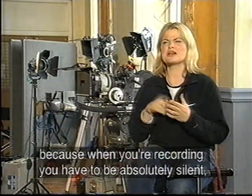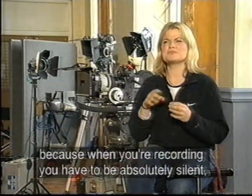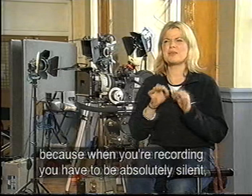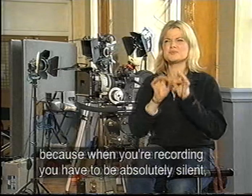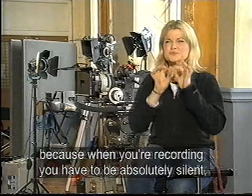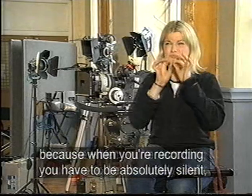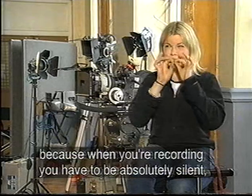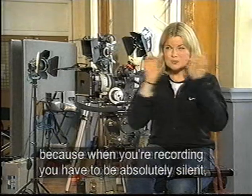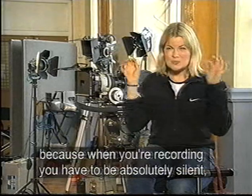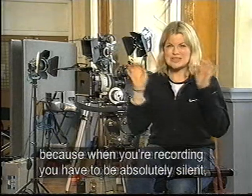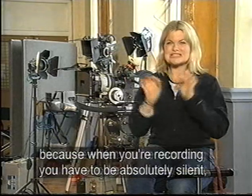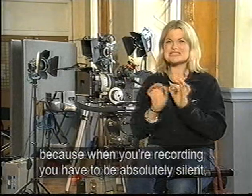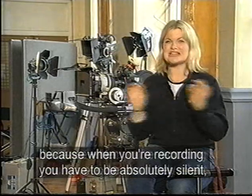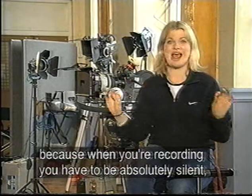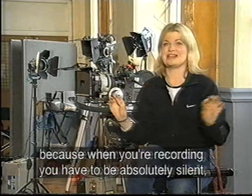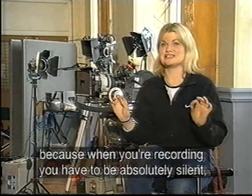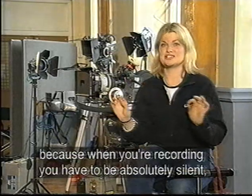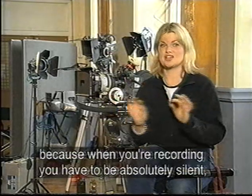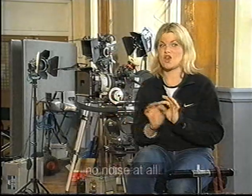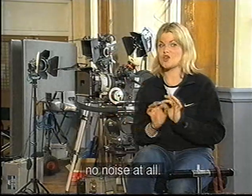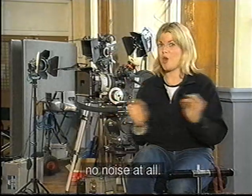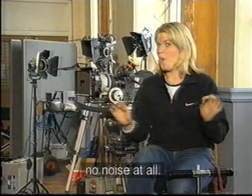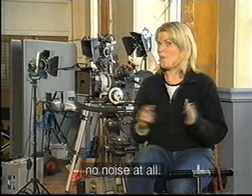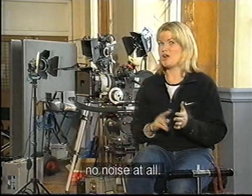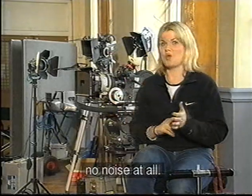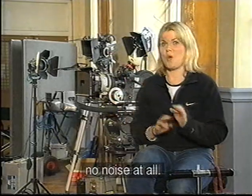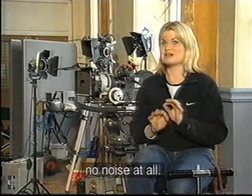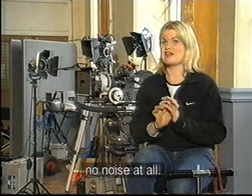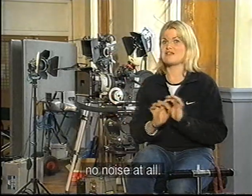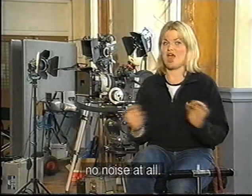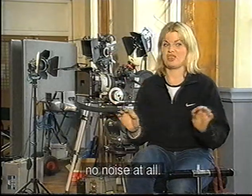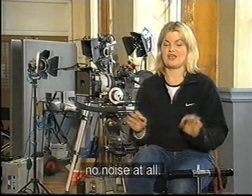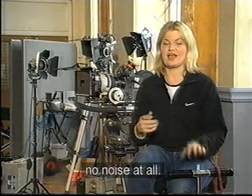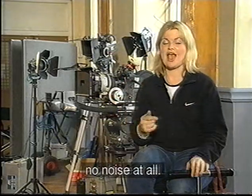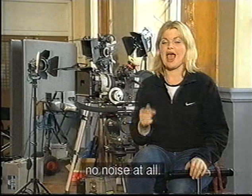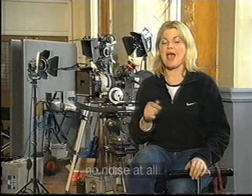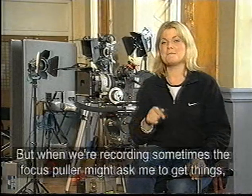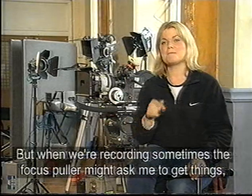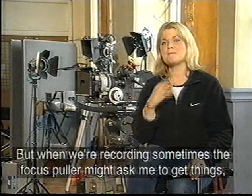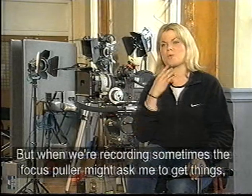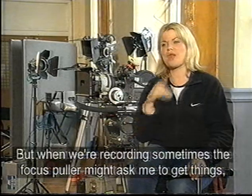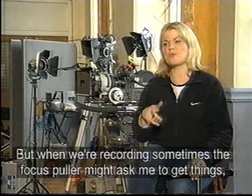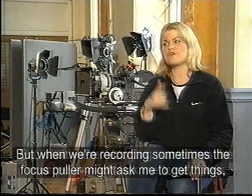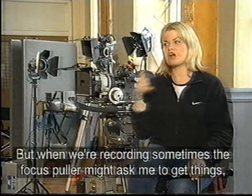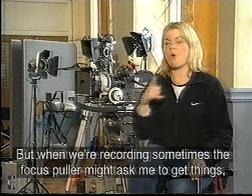be silent noise, nothing. But when we're